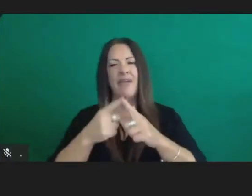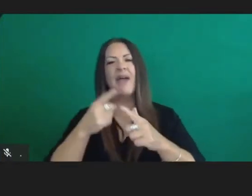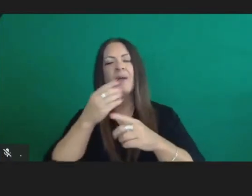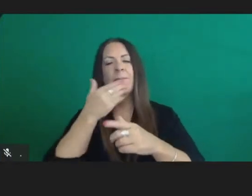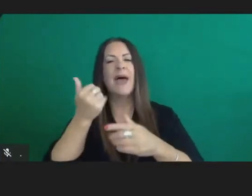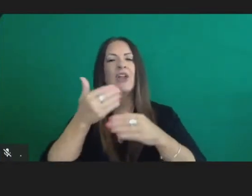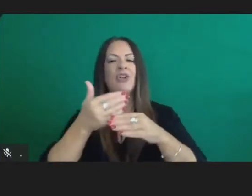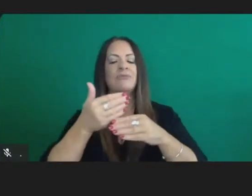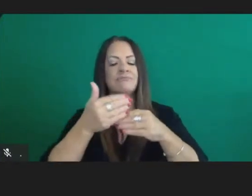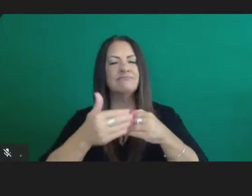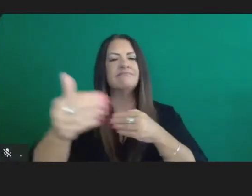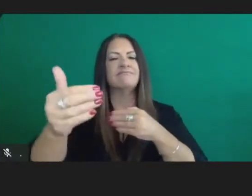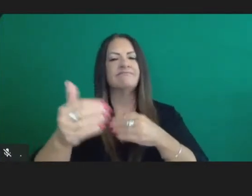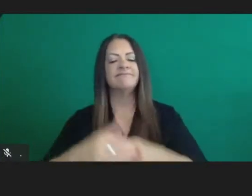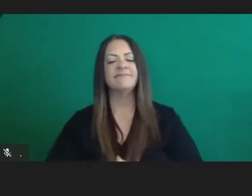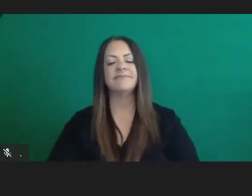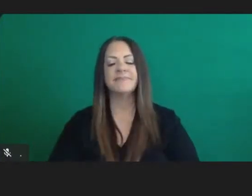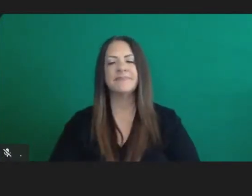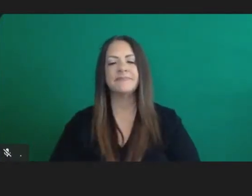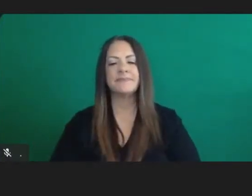Chronicle.